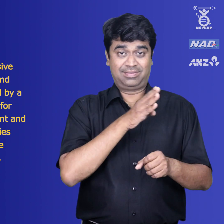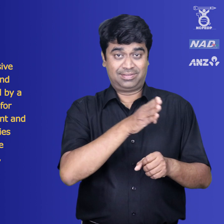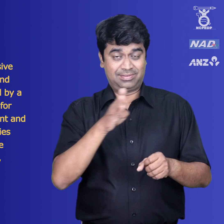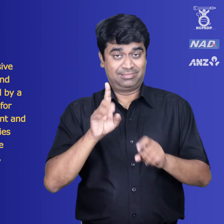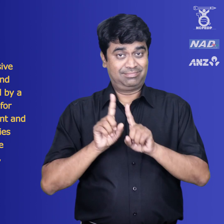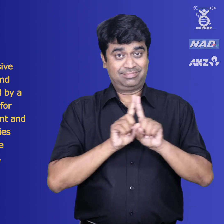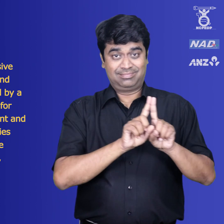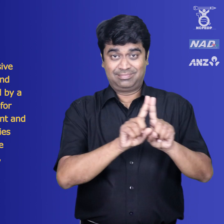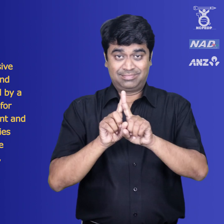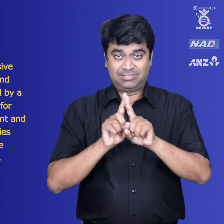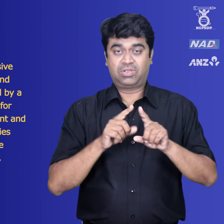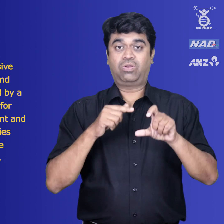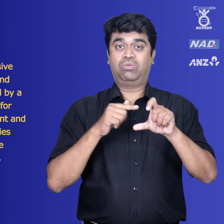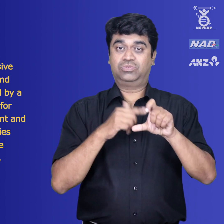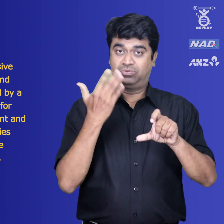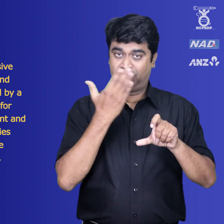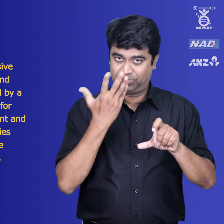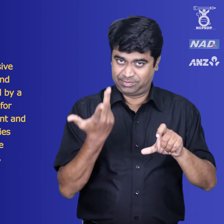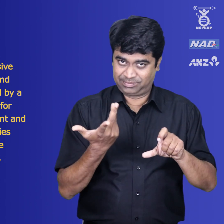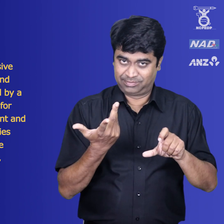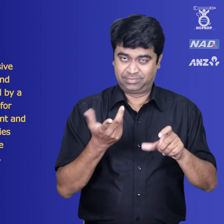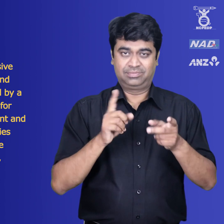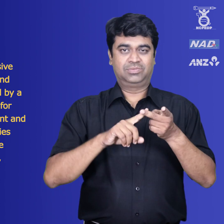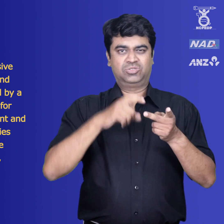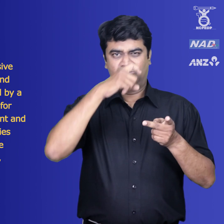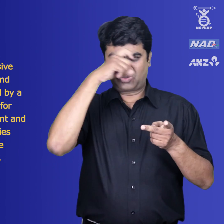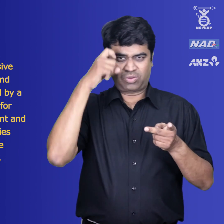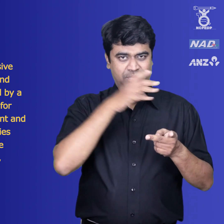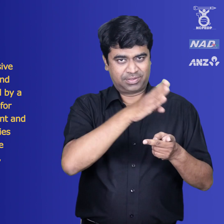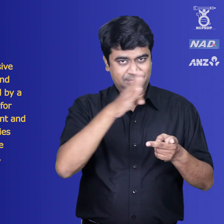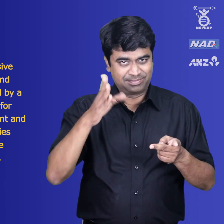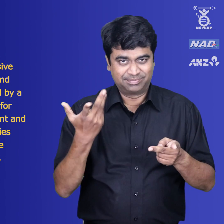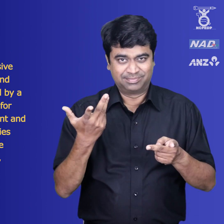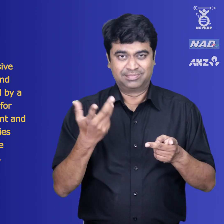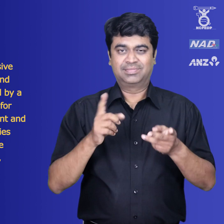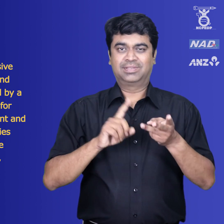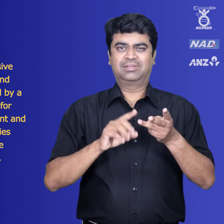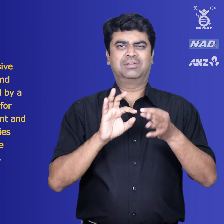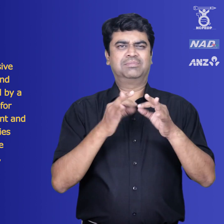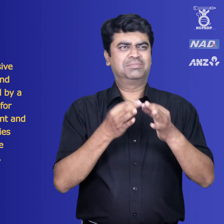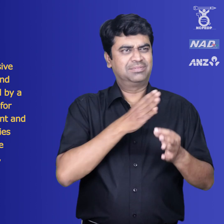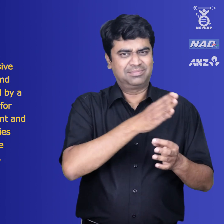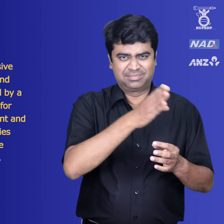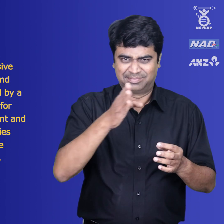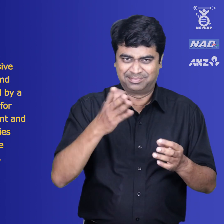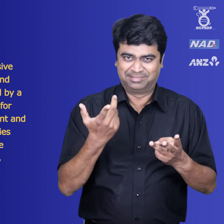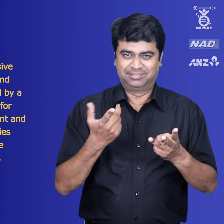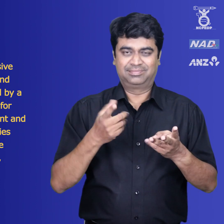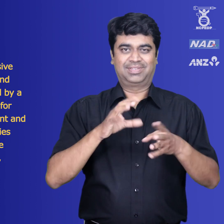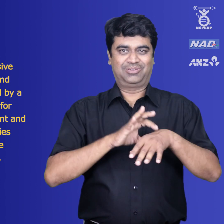employment, family and community life, and treatment and therapy.